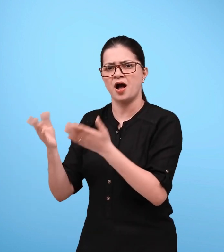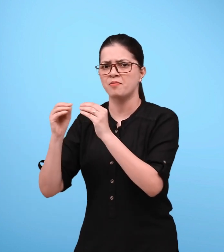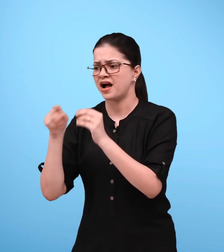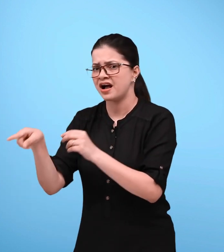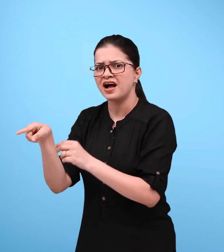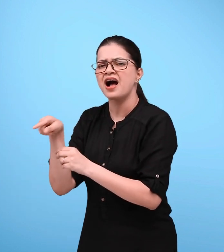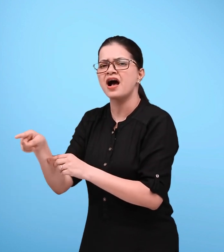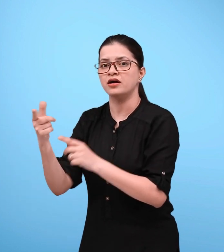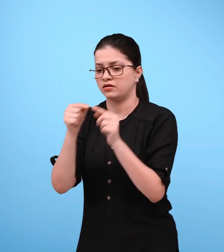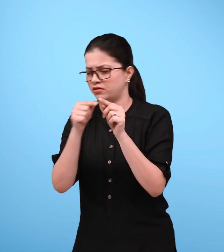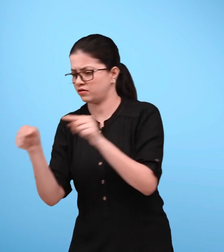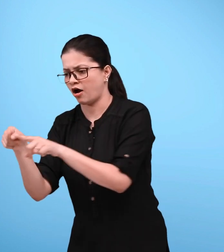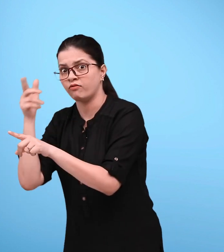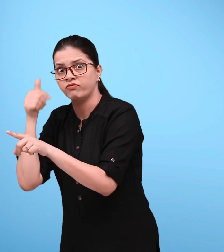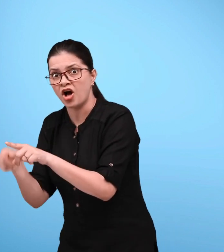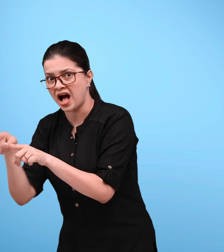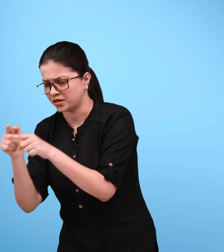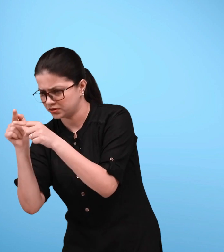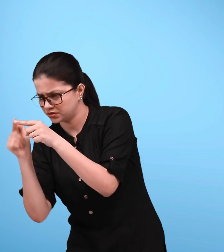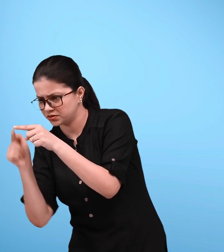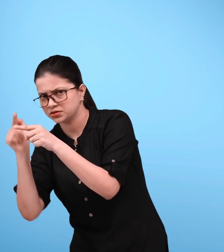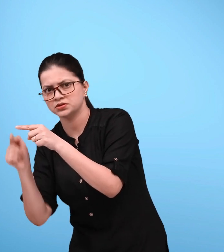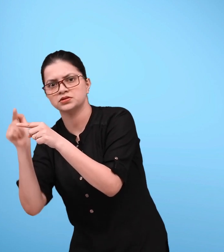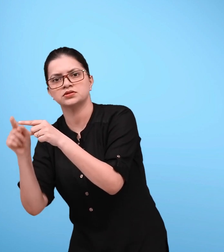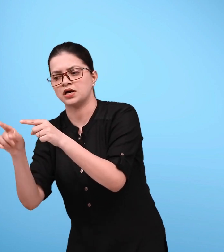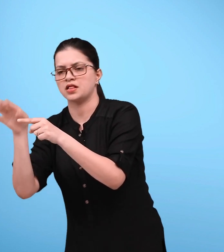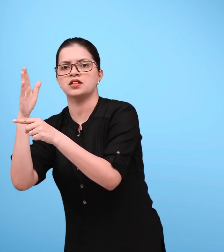Make a mark on the thread where it touches the end B.